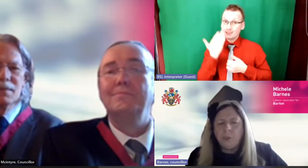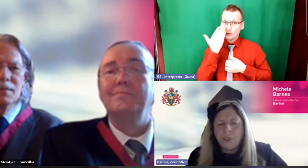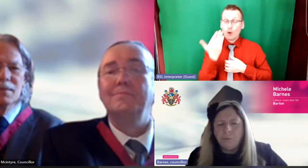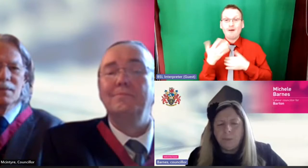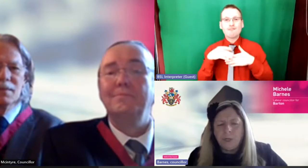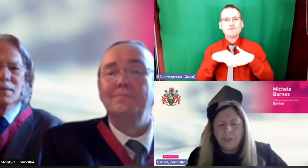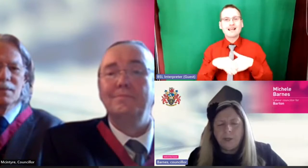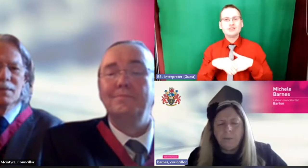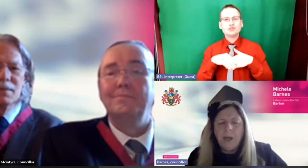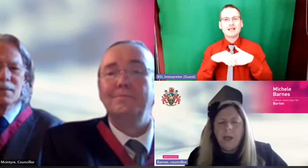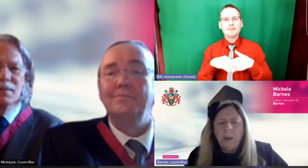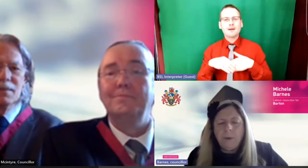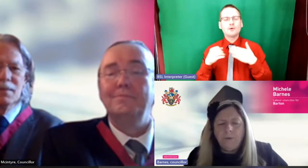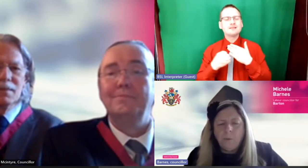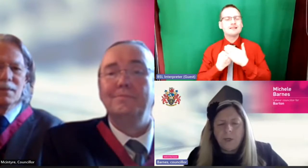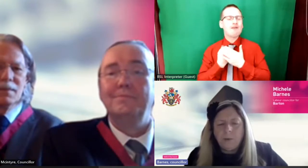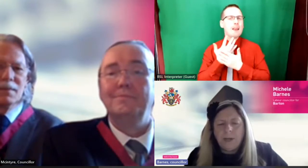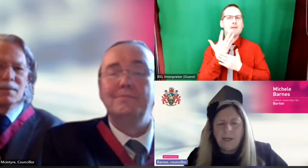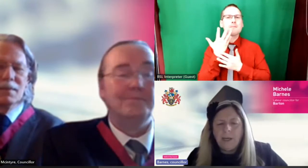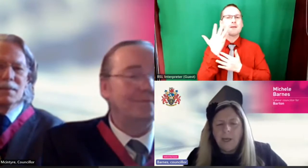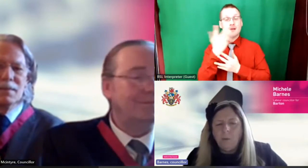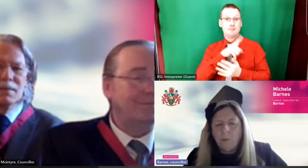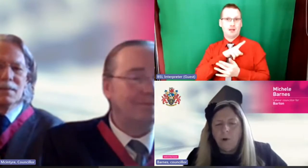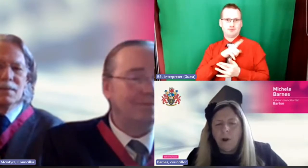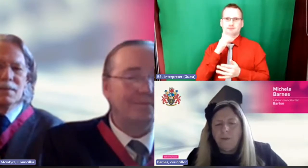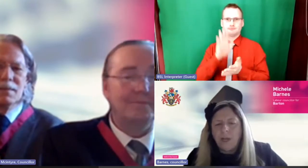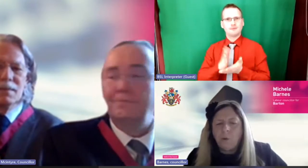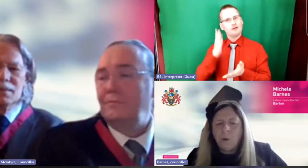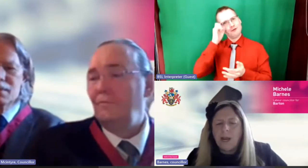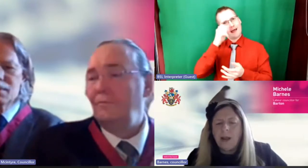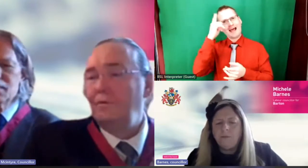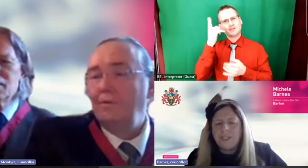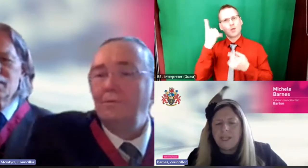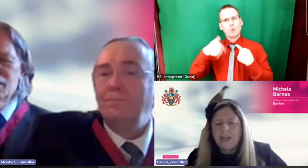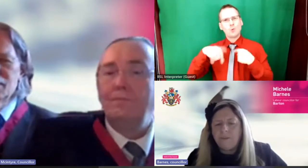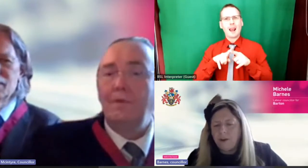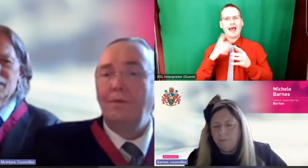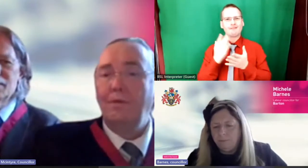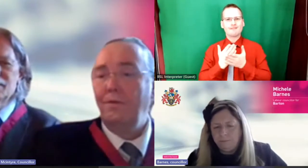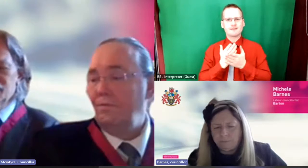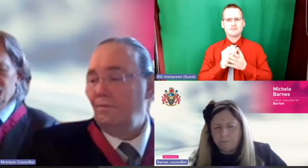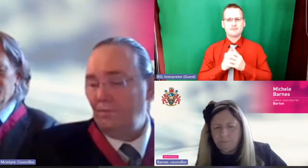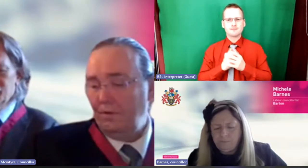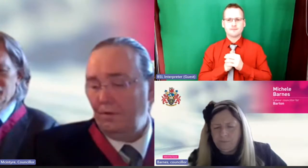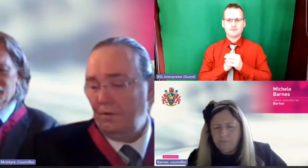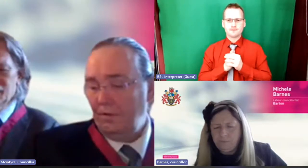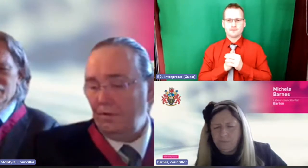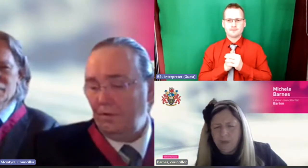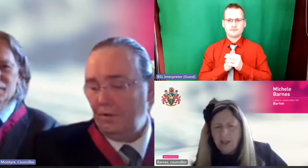friendships would soon blossom, and before we knew it, we were all having quick hours together,